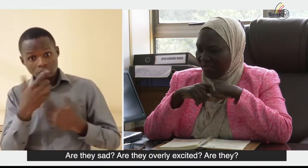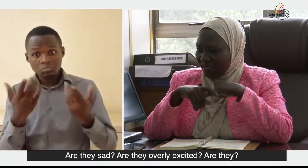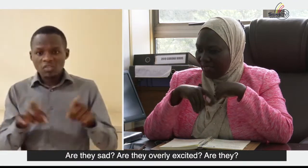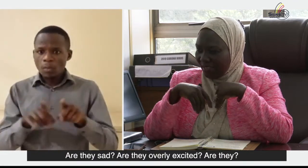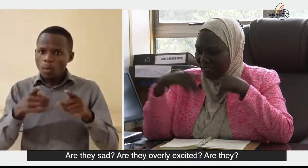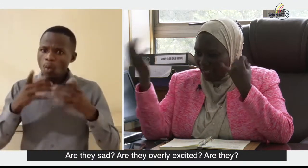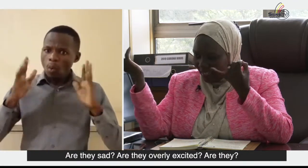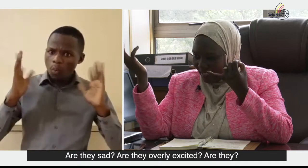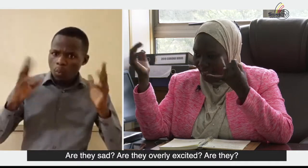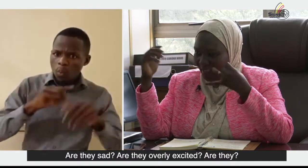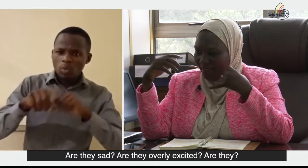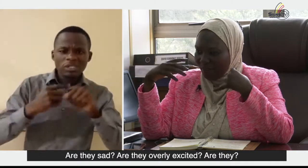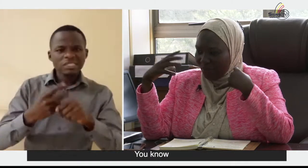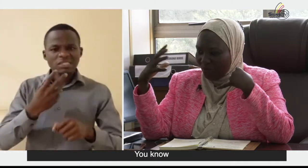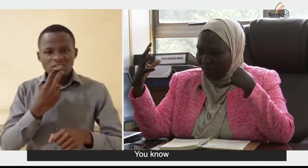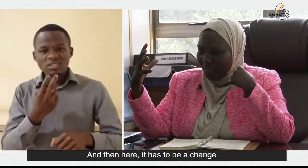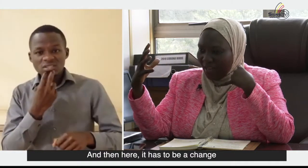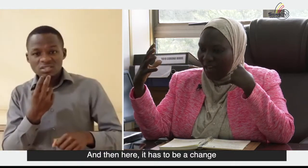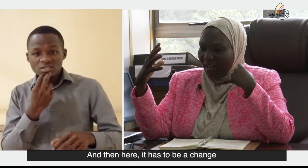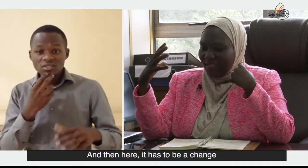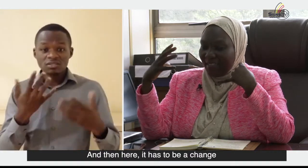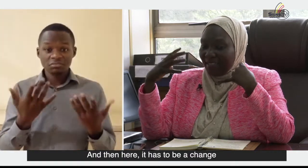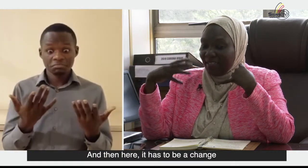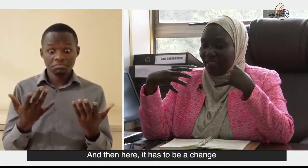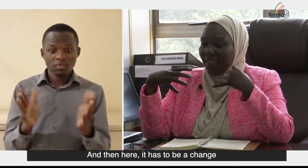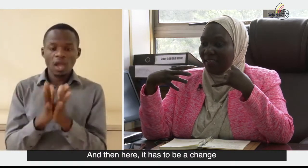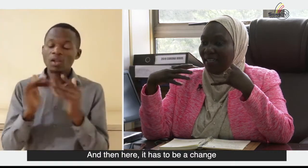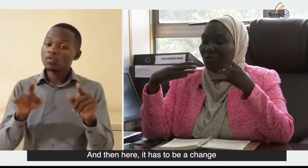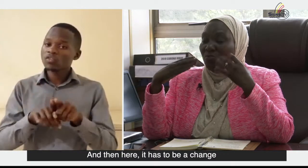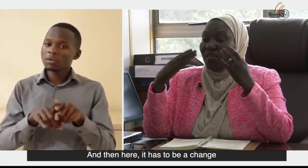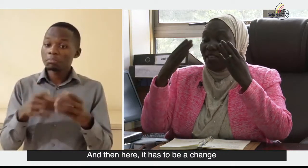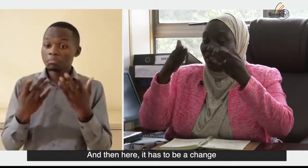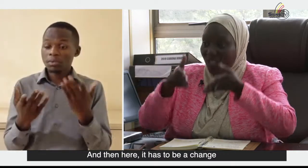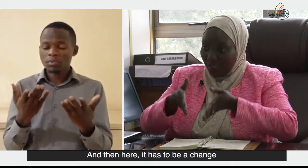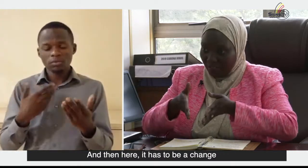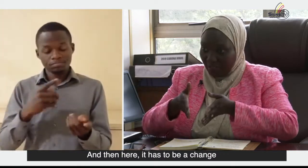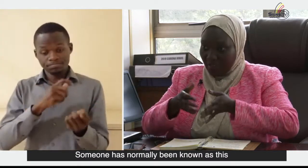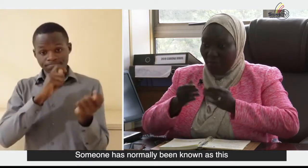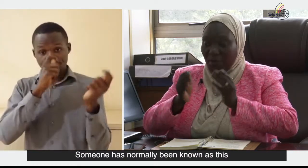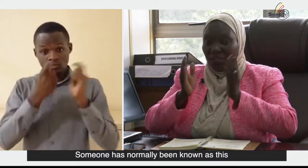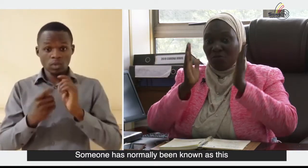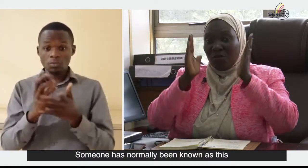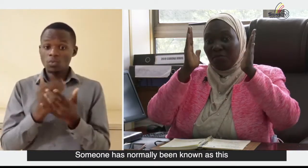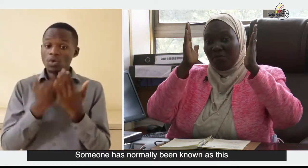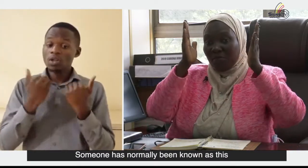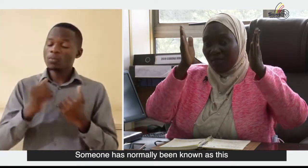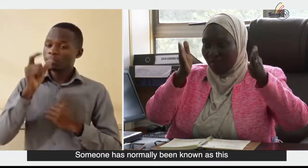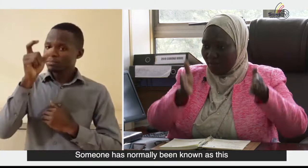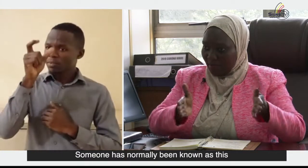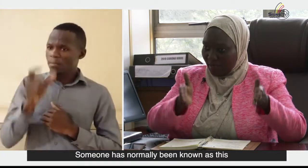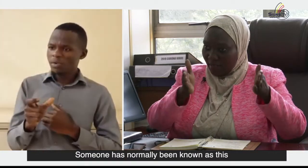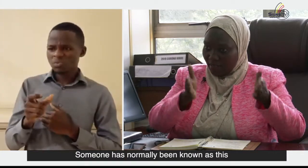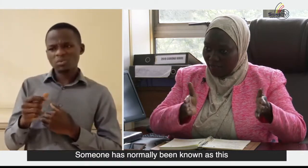overly excited? Are they, And in here, it has to be a change. Someone has normally been like in this kind